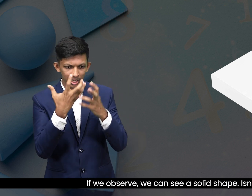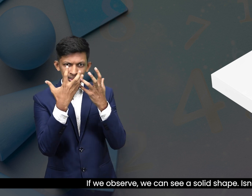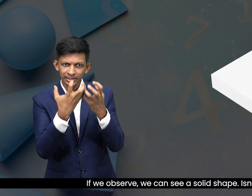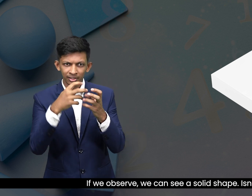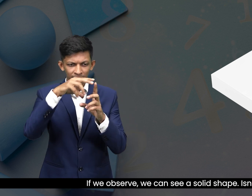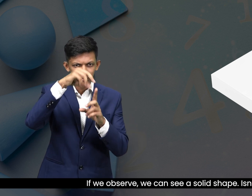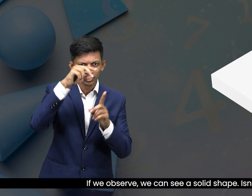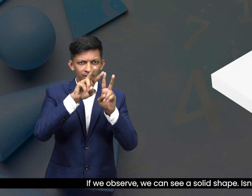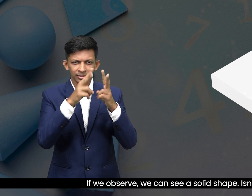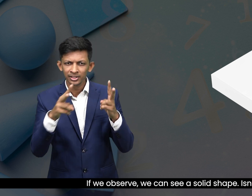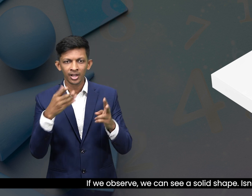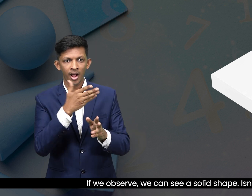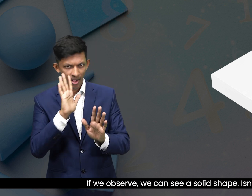isn't it?